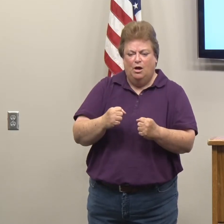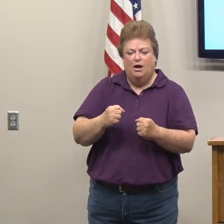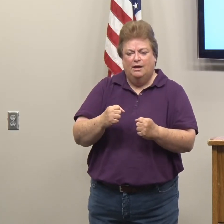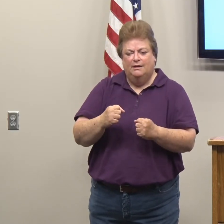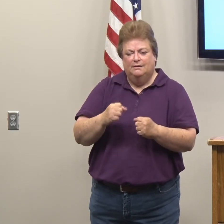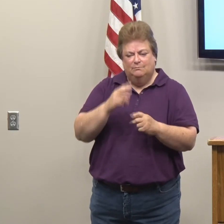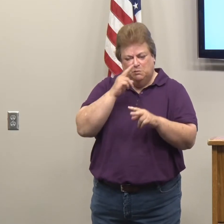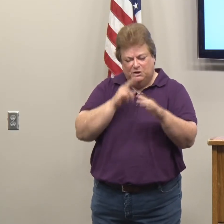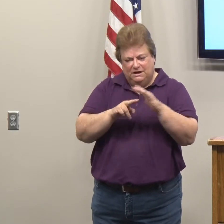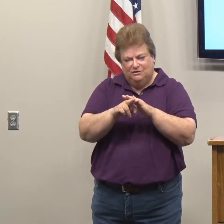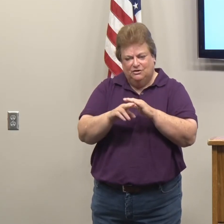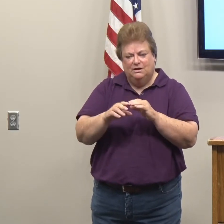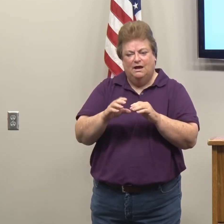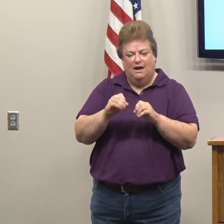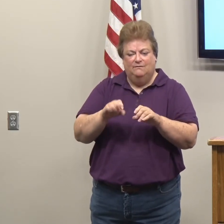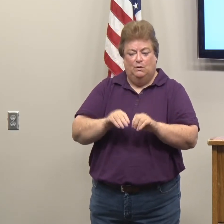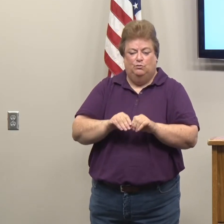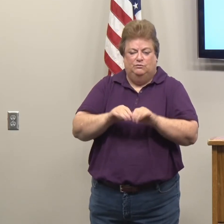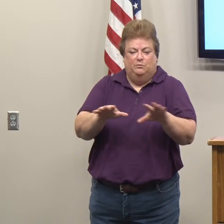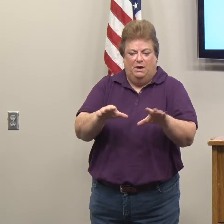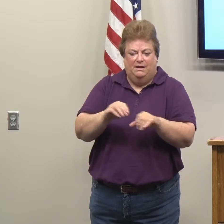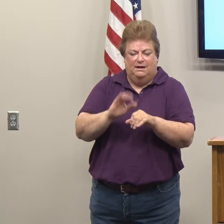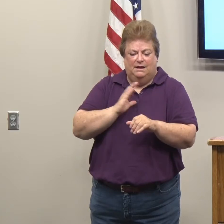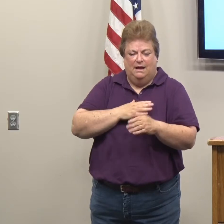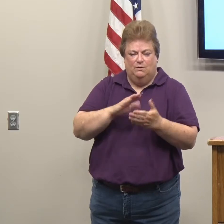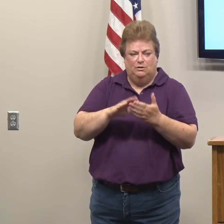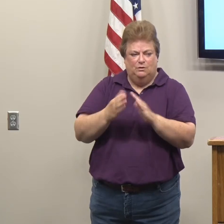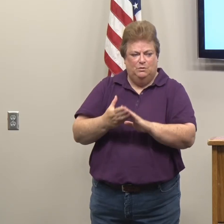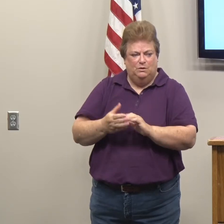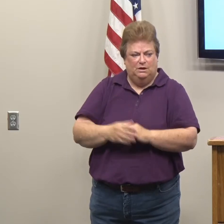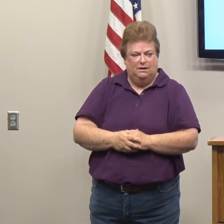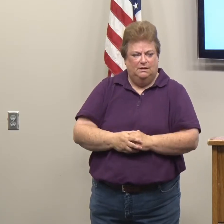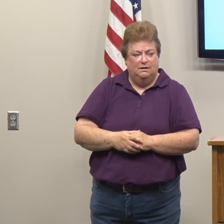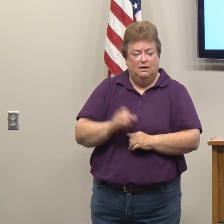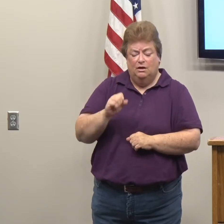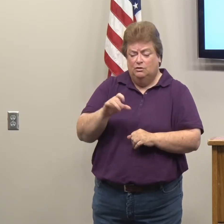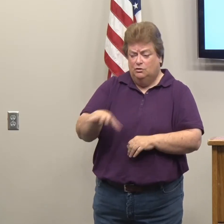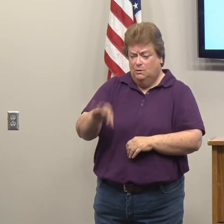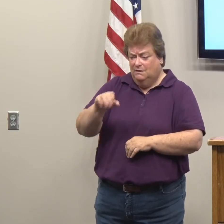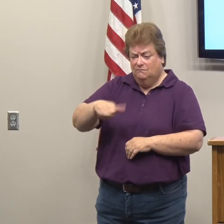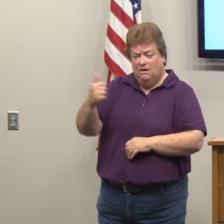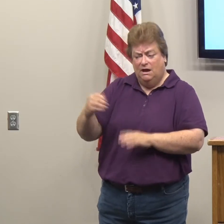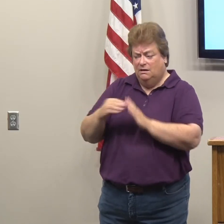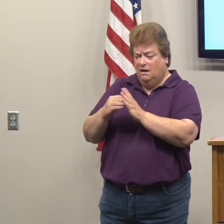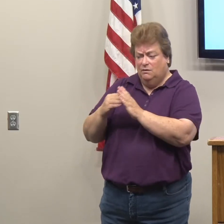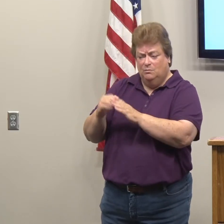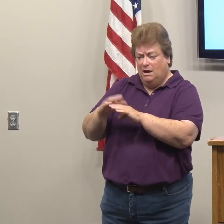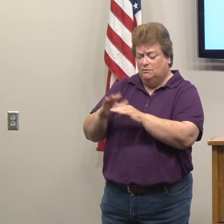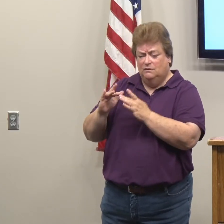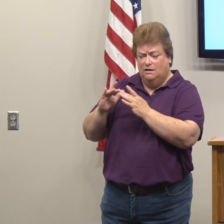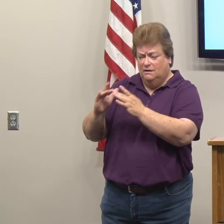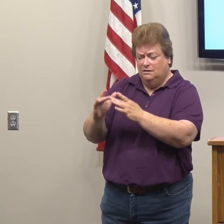of COVID-19 for our community. And yes, you can find other models on the internet.